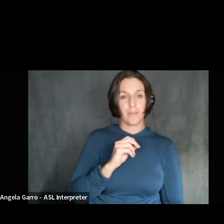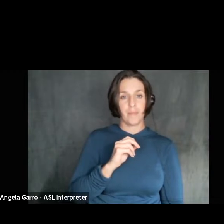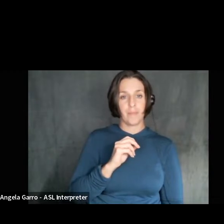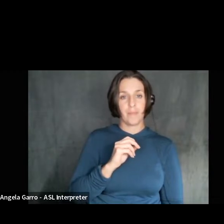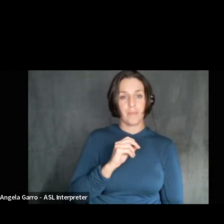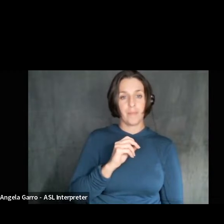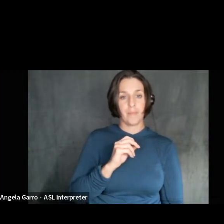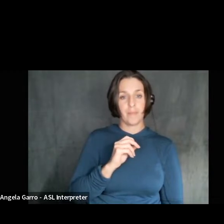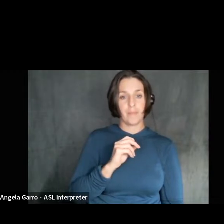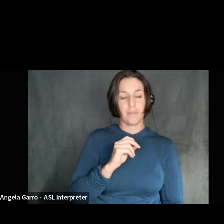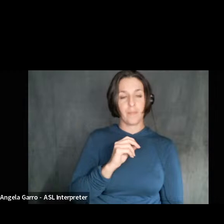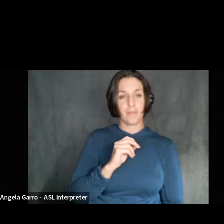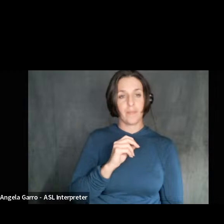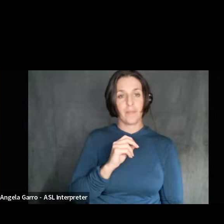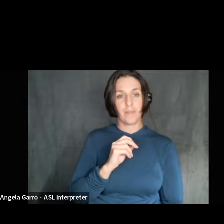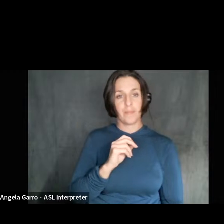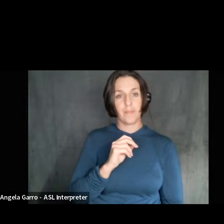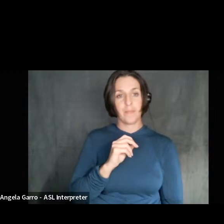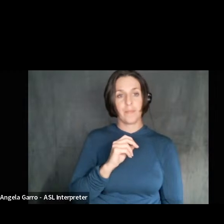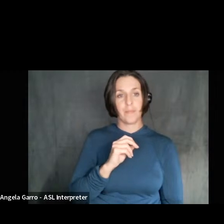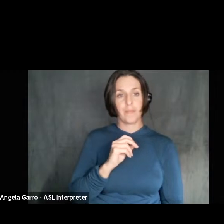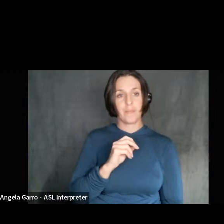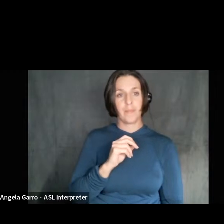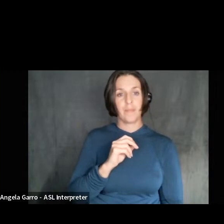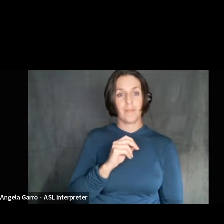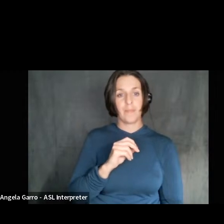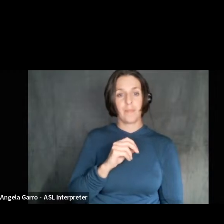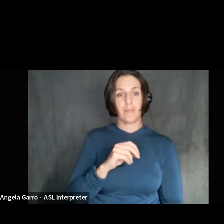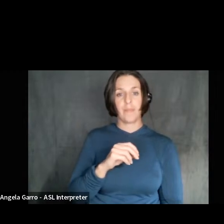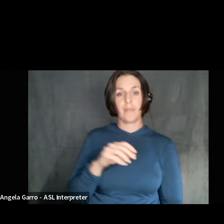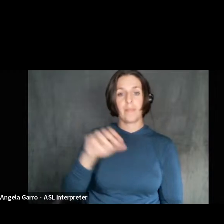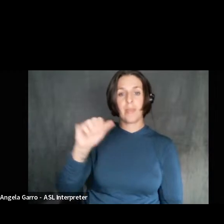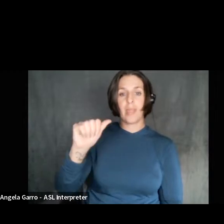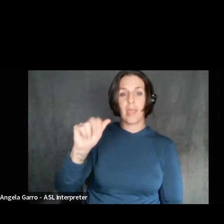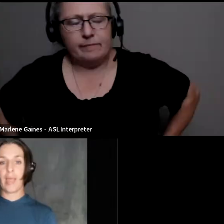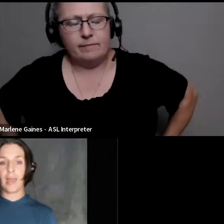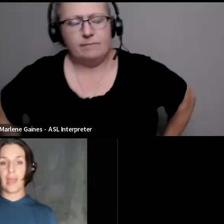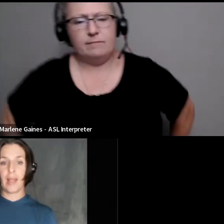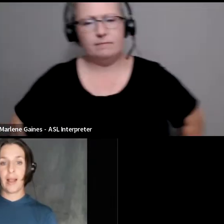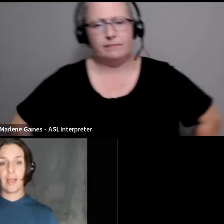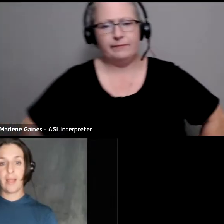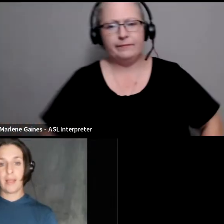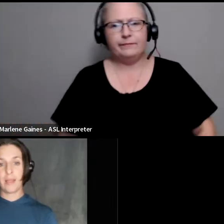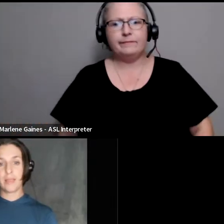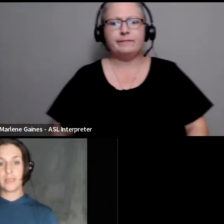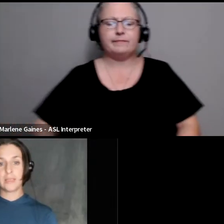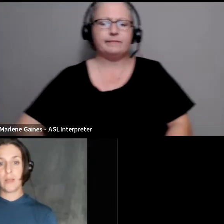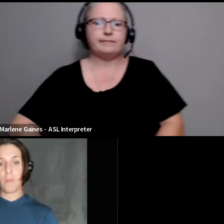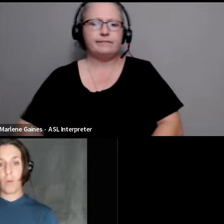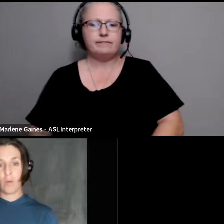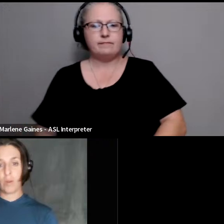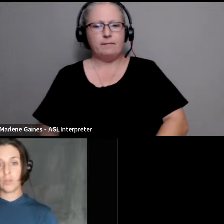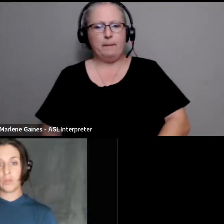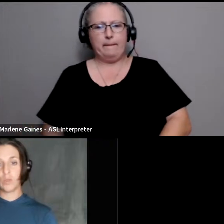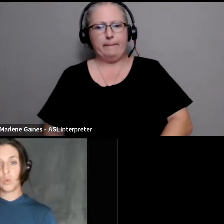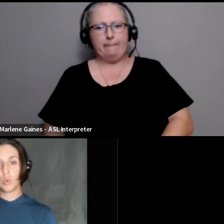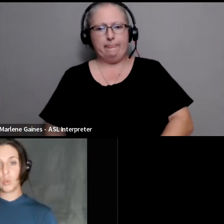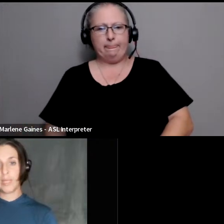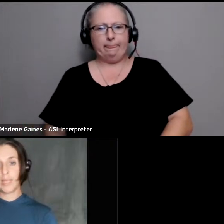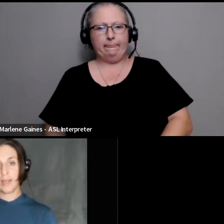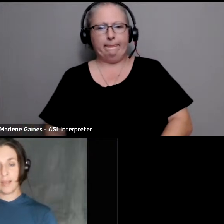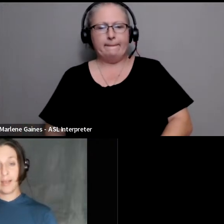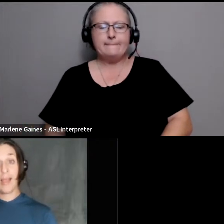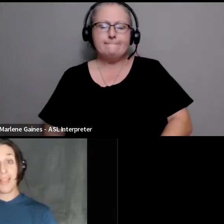Angelica Zamora Zuniga, And that's everybody, I